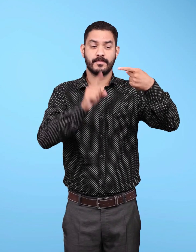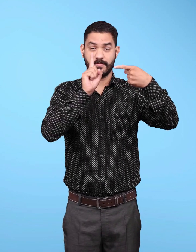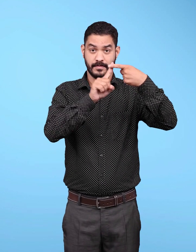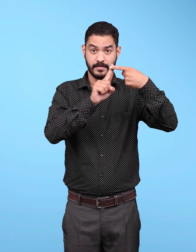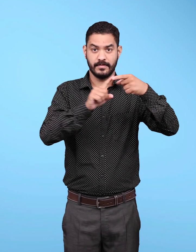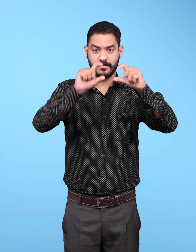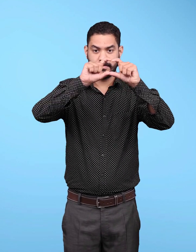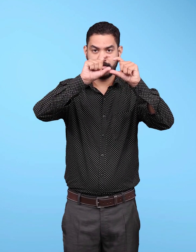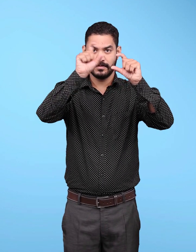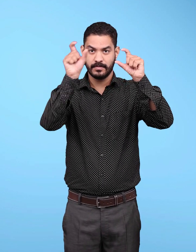Sickle,